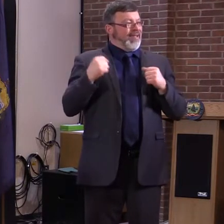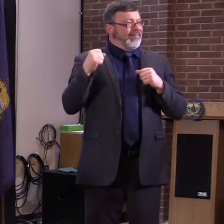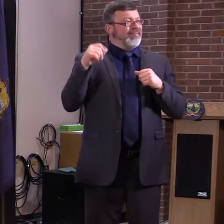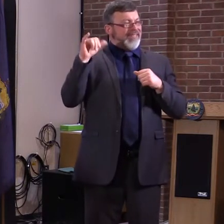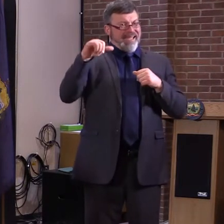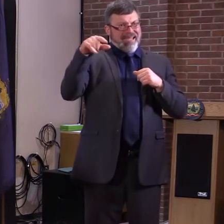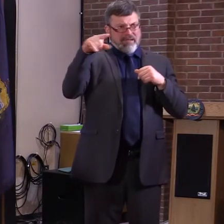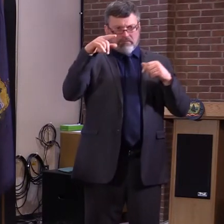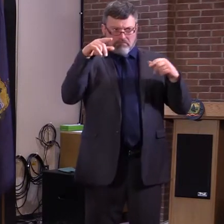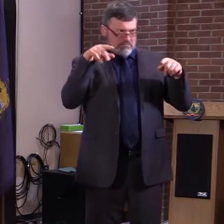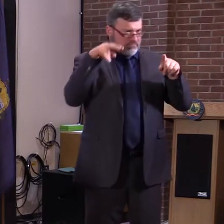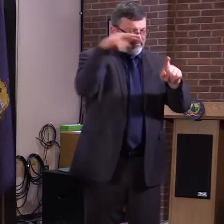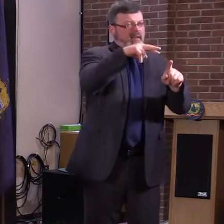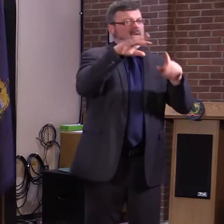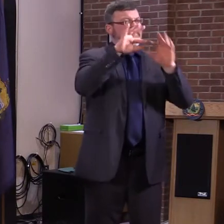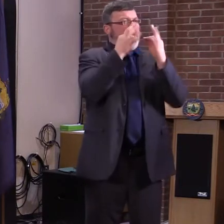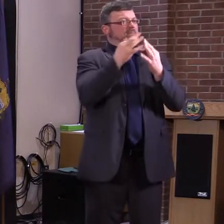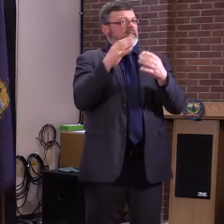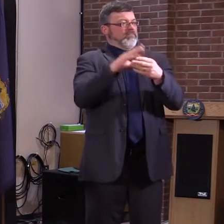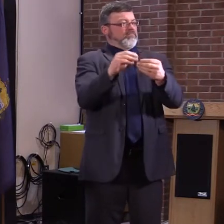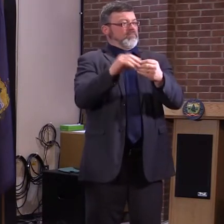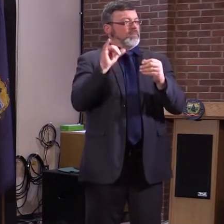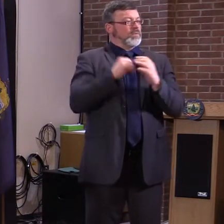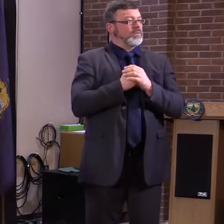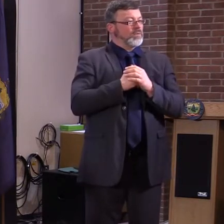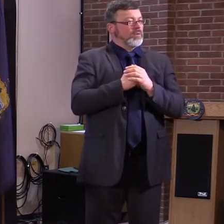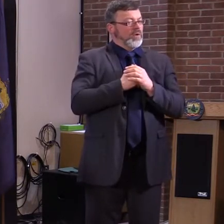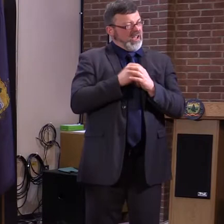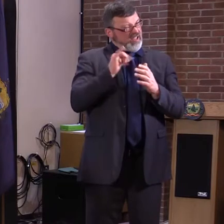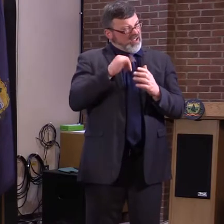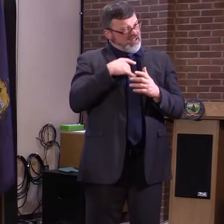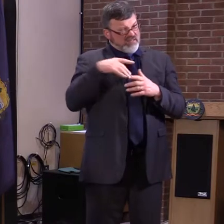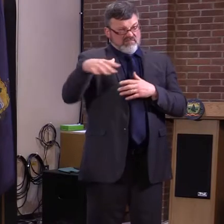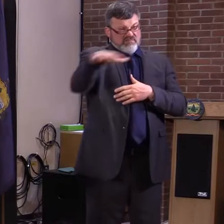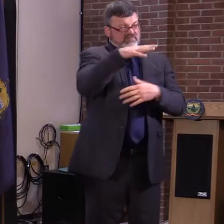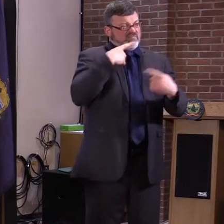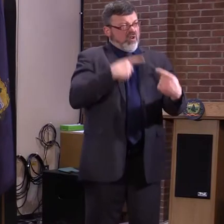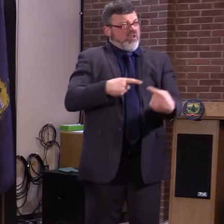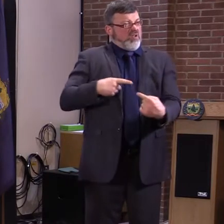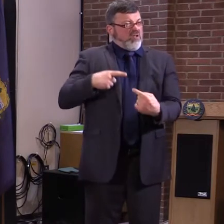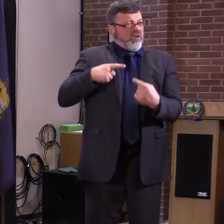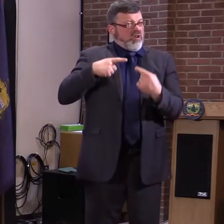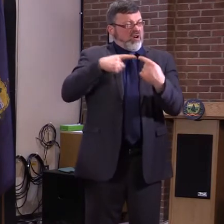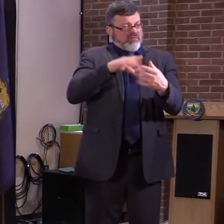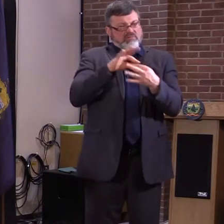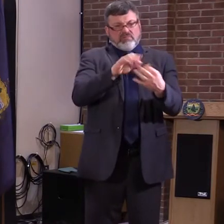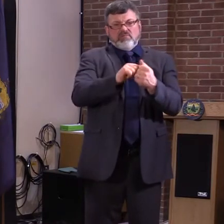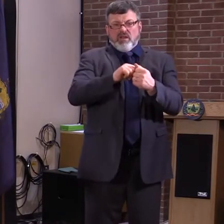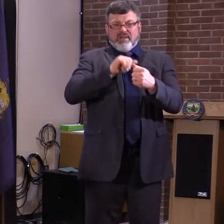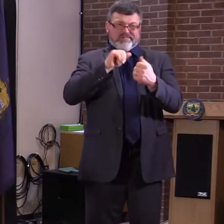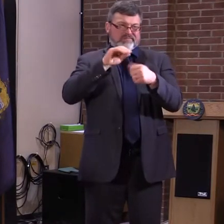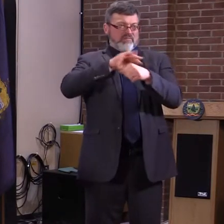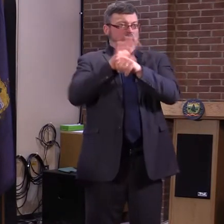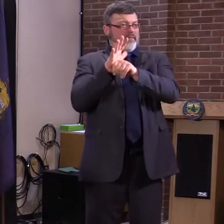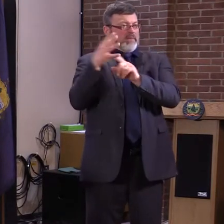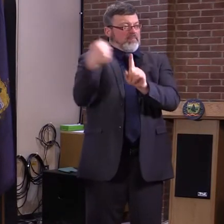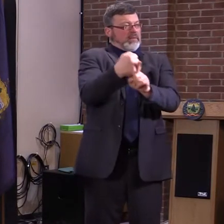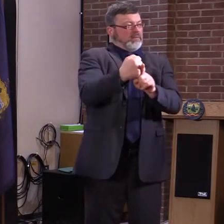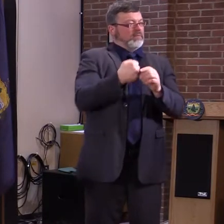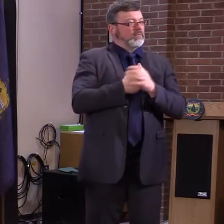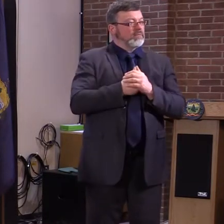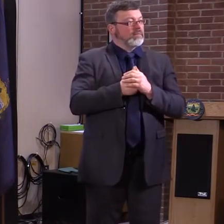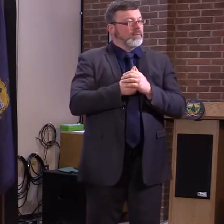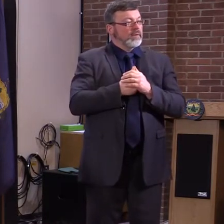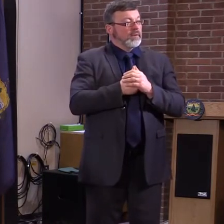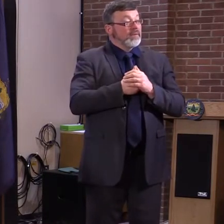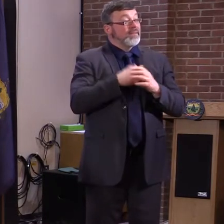are struggling. As we come through this surge and move towards an endemic state, and Dr. Levine will